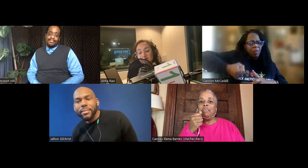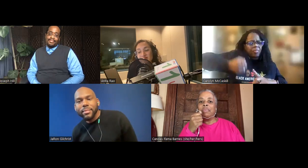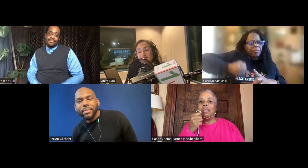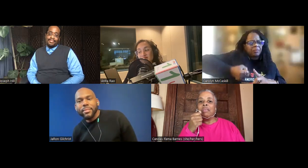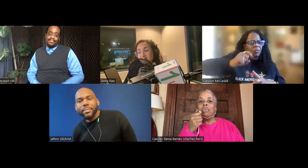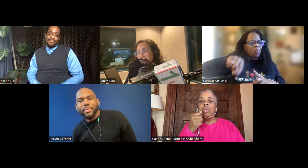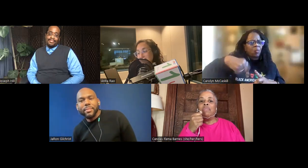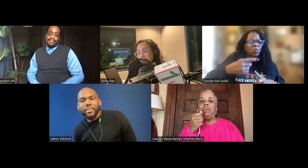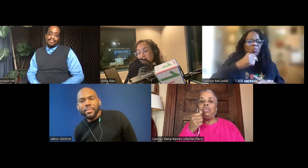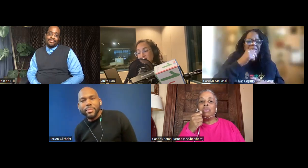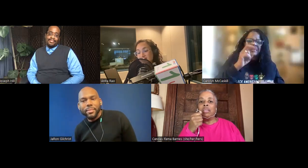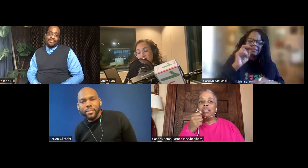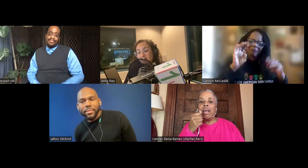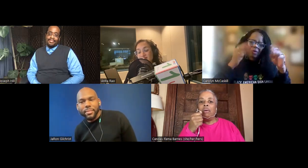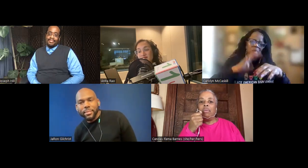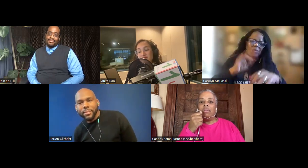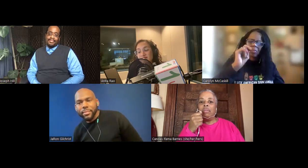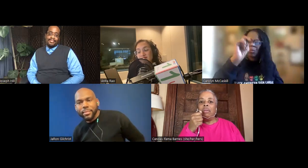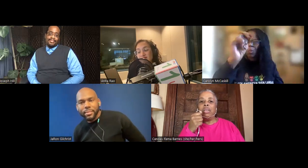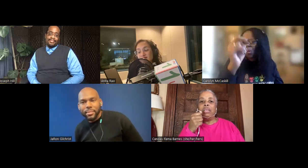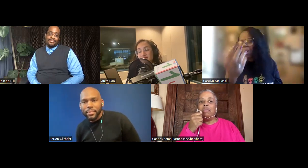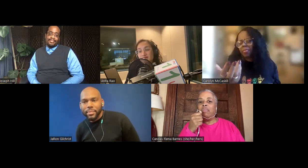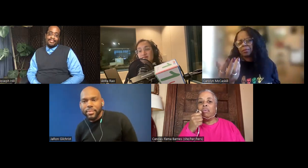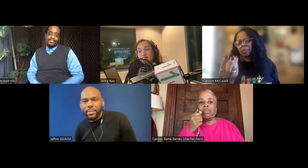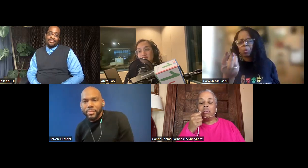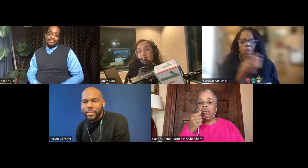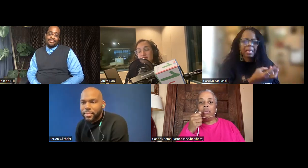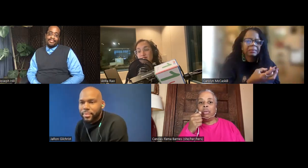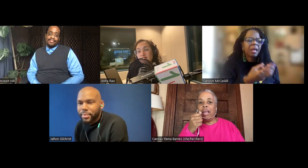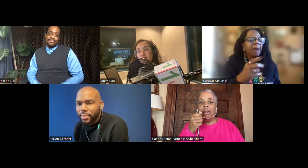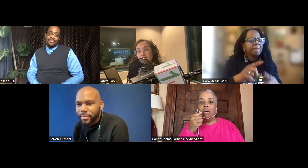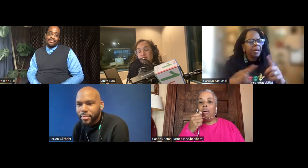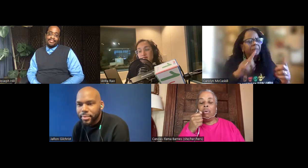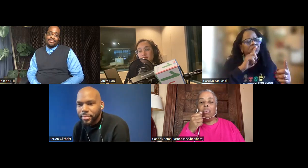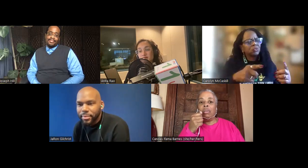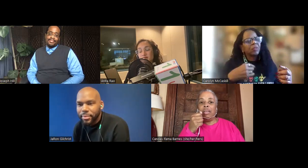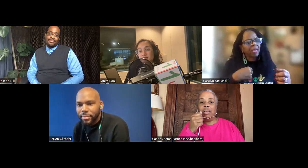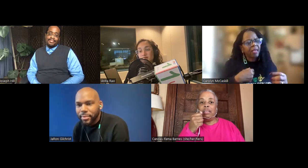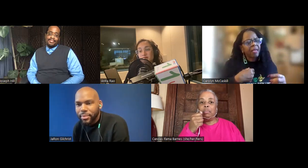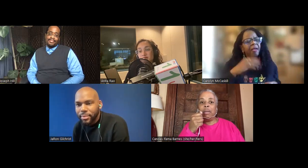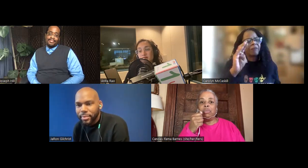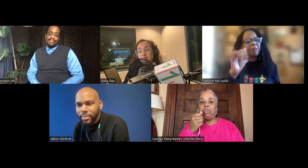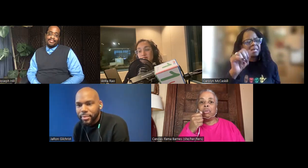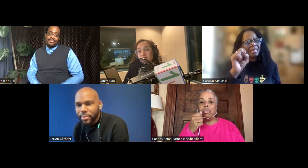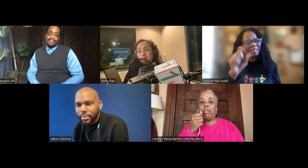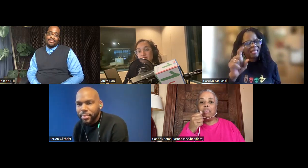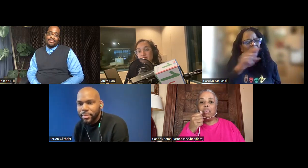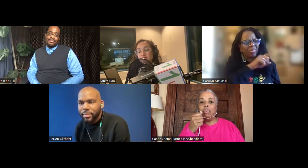said, we focused on the South. We didn't focus on the North at all or the East, but I'm sure that